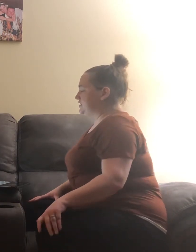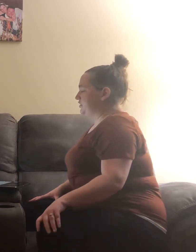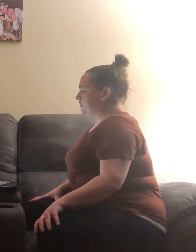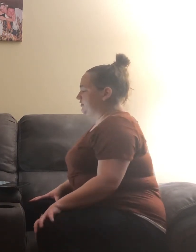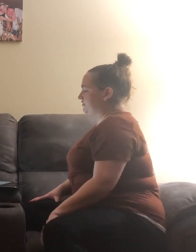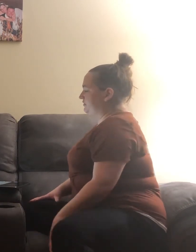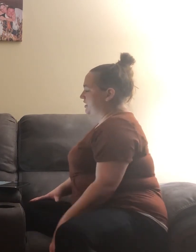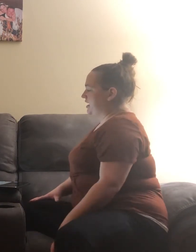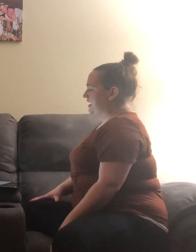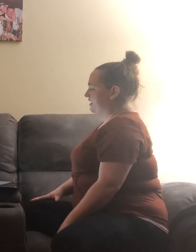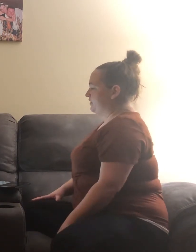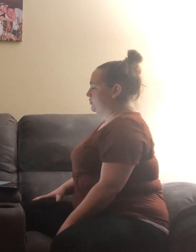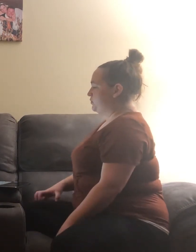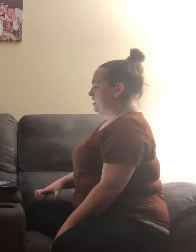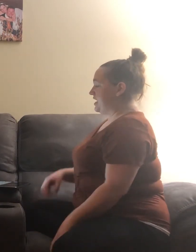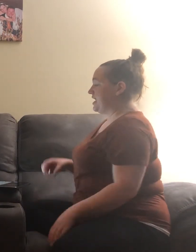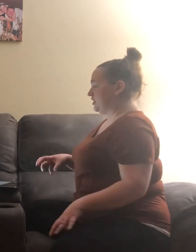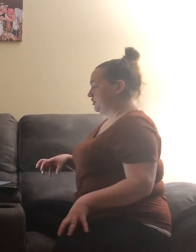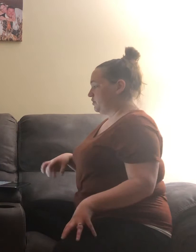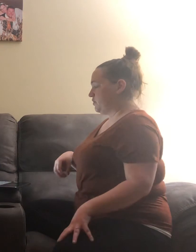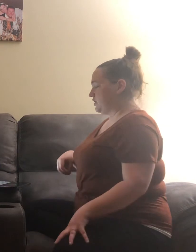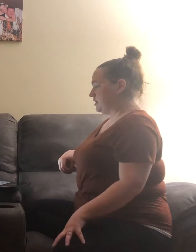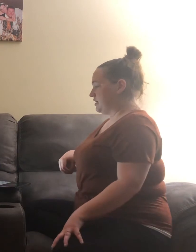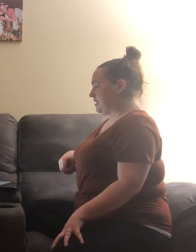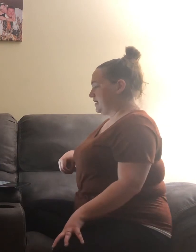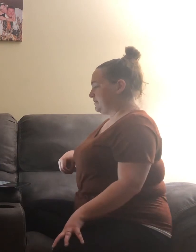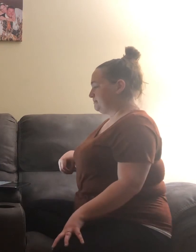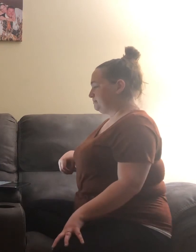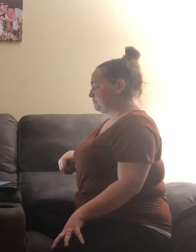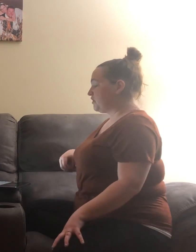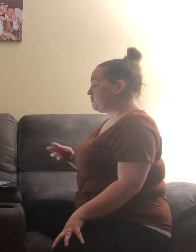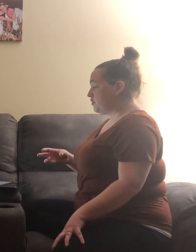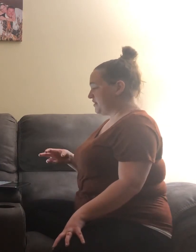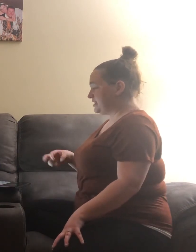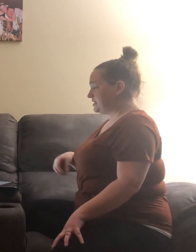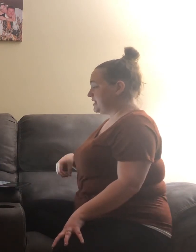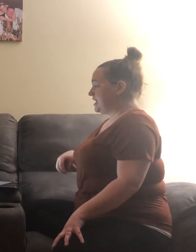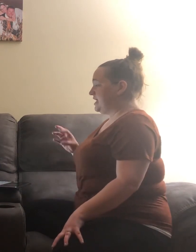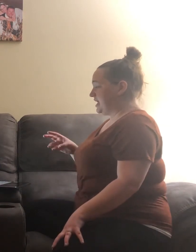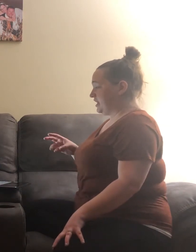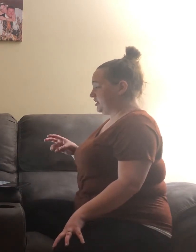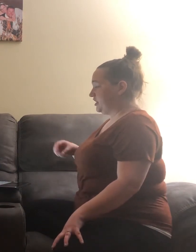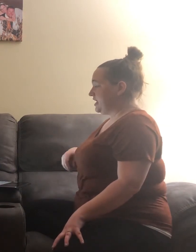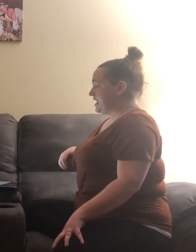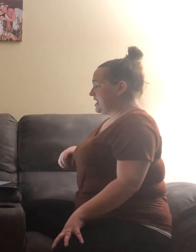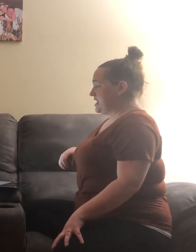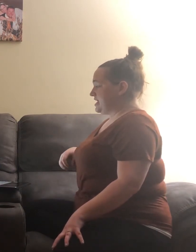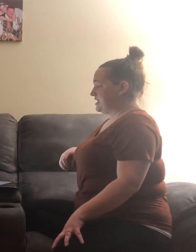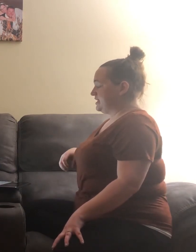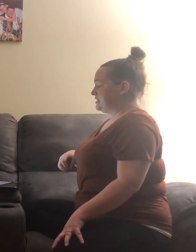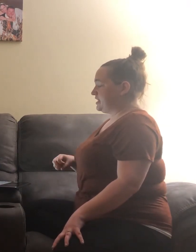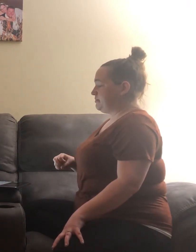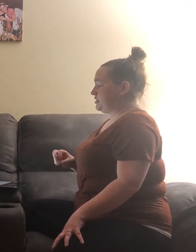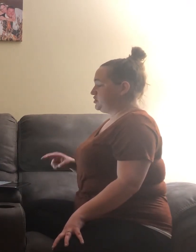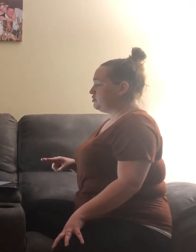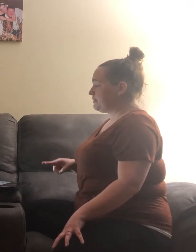fluticasone inhaler or Flovent inhaler, and it's going to be 2